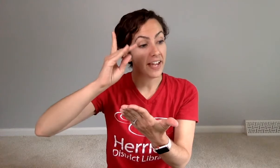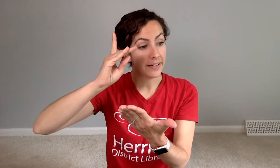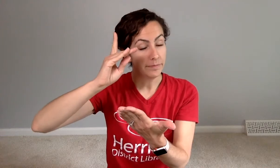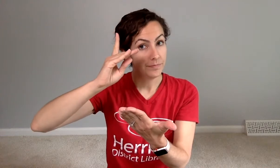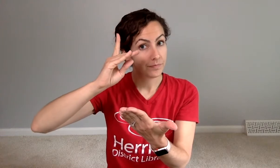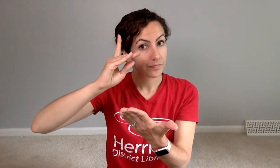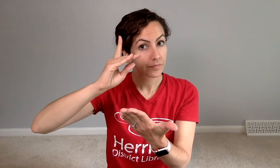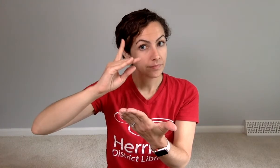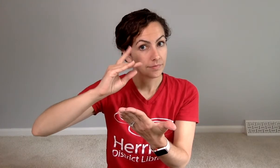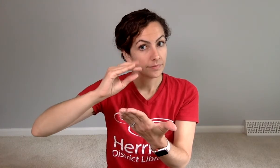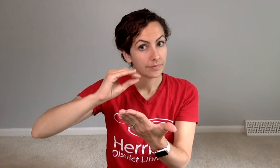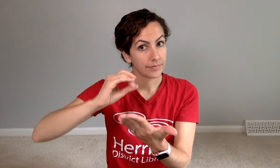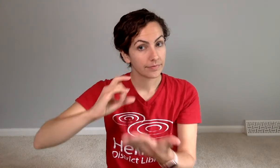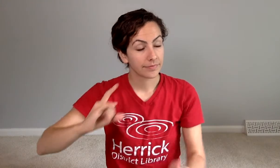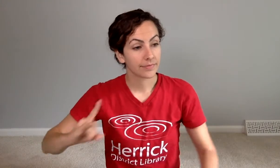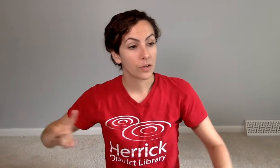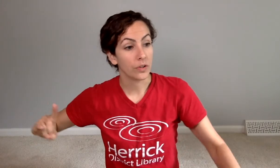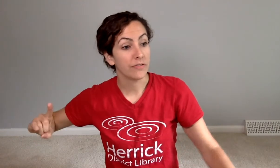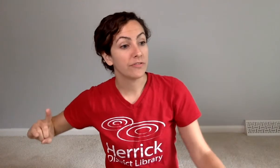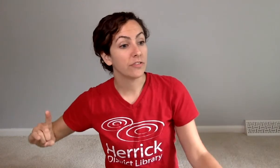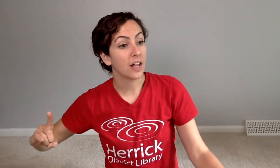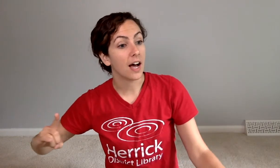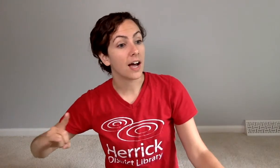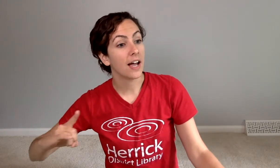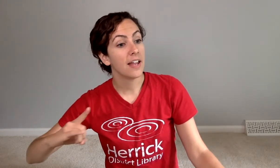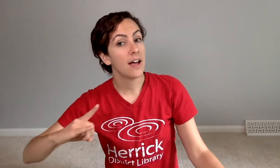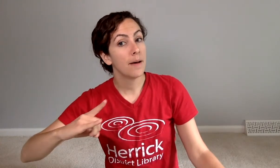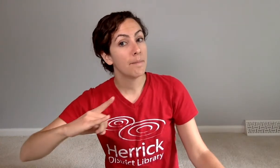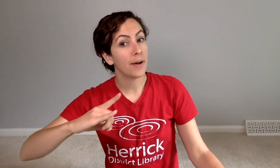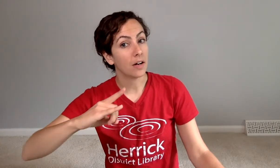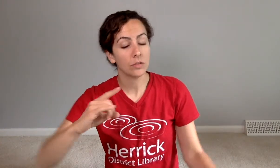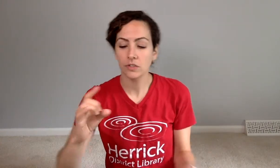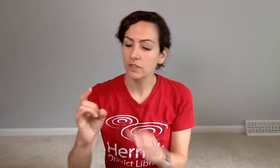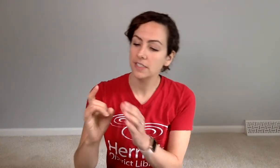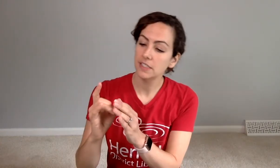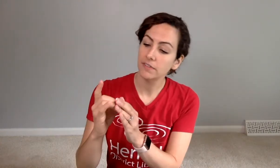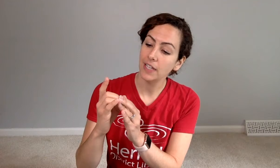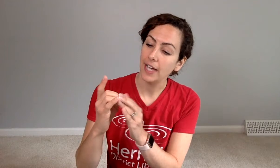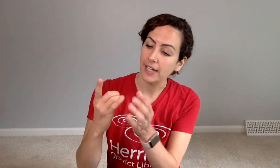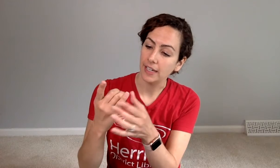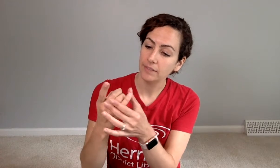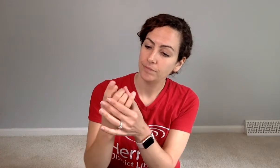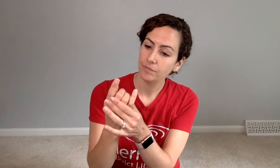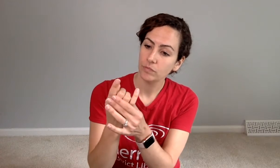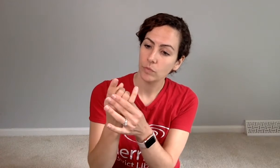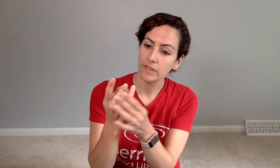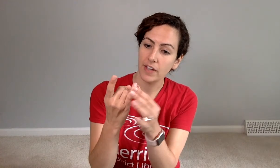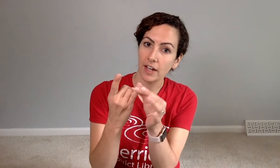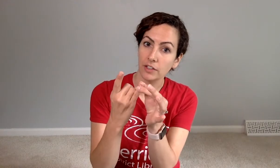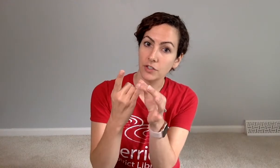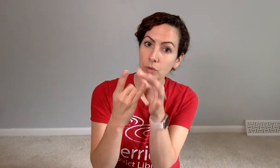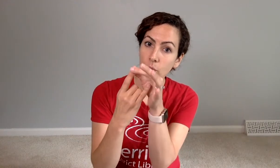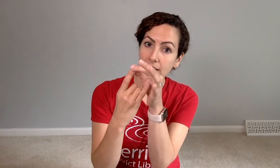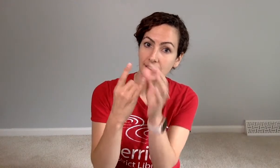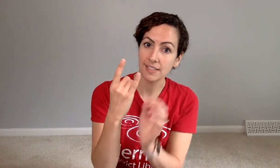then we'd fly about. So this is flying. We've got our two wings